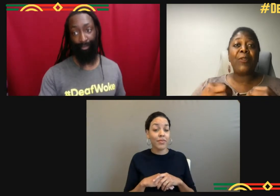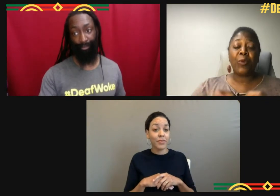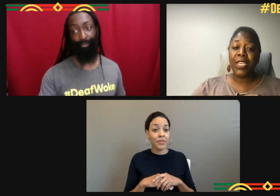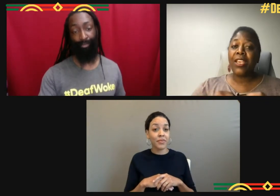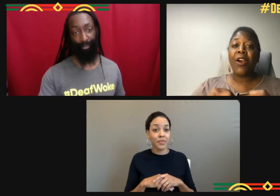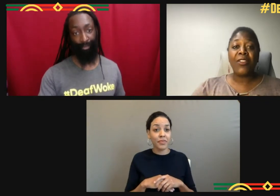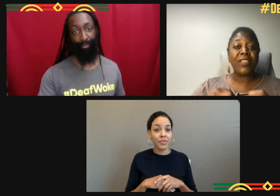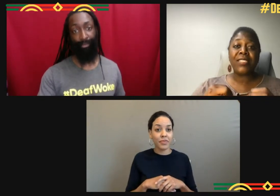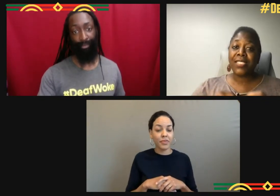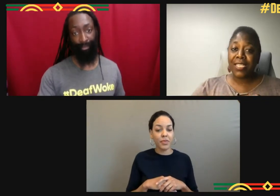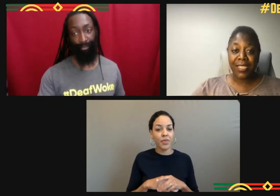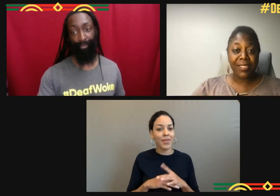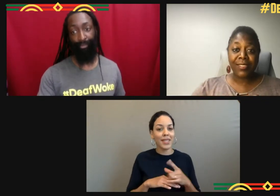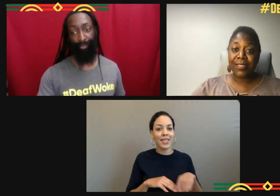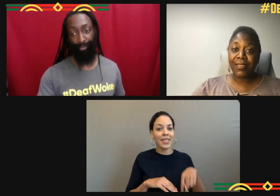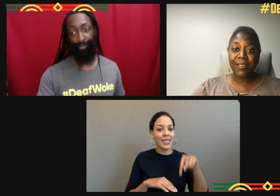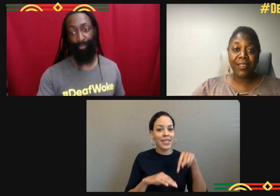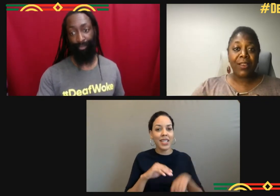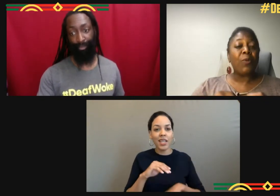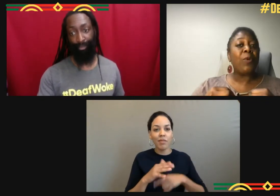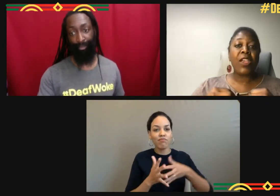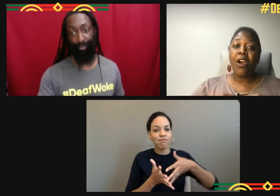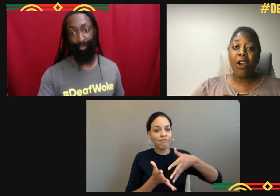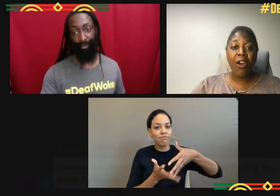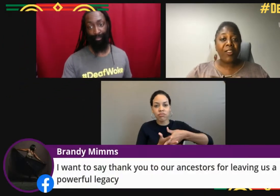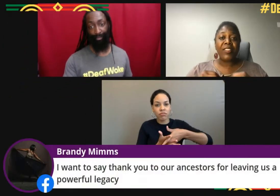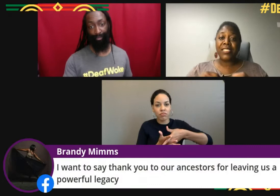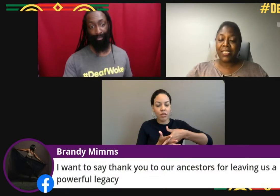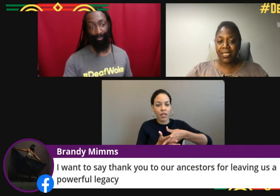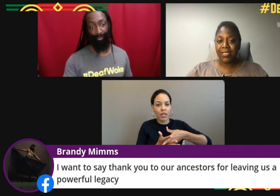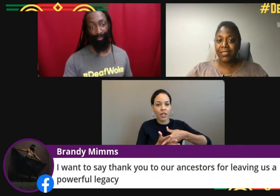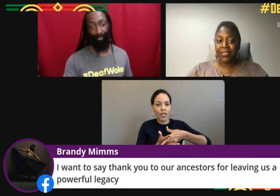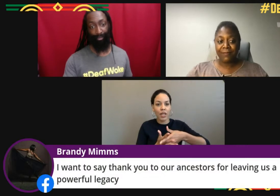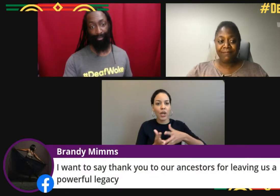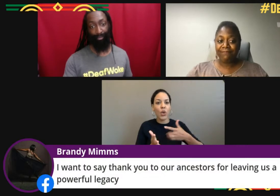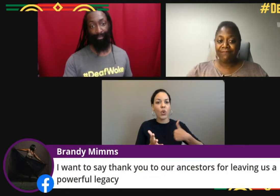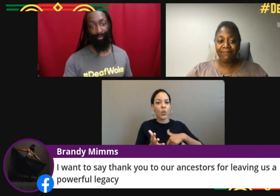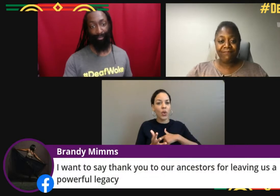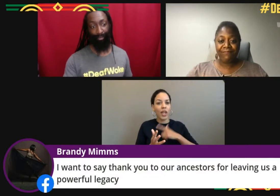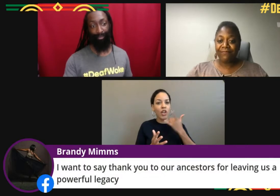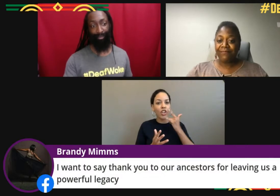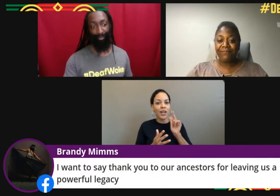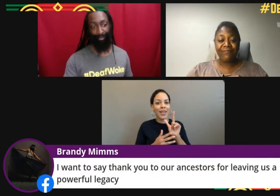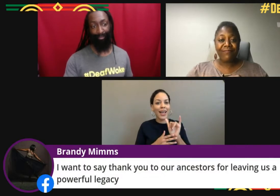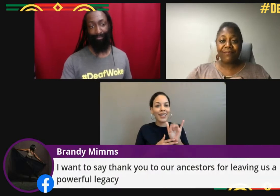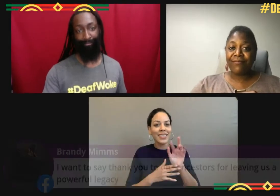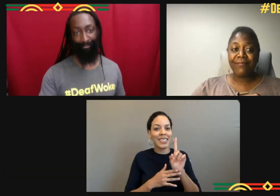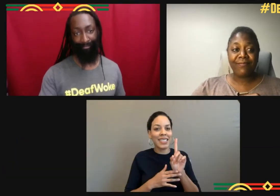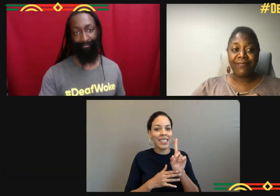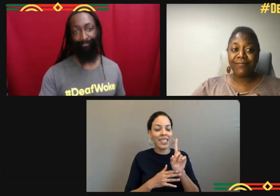rooted, and we are the seeds. We are the seeds.